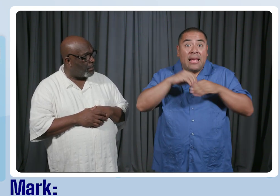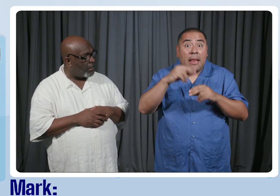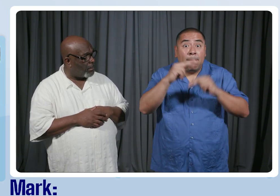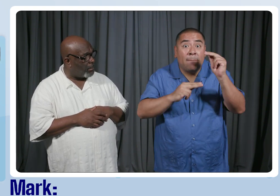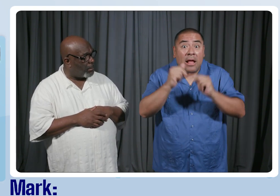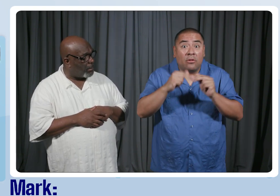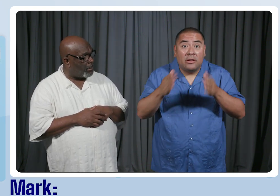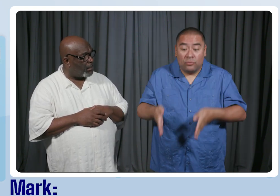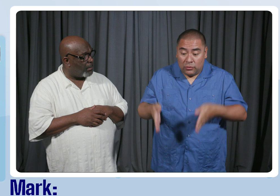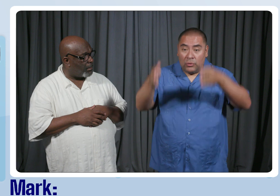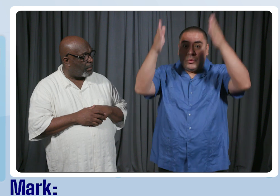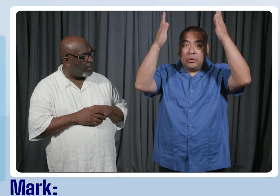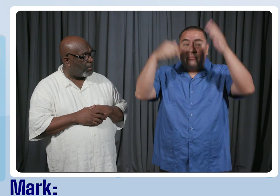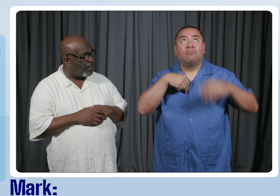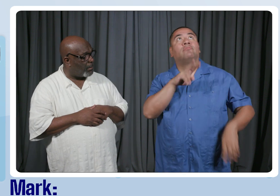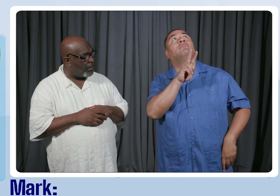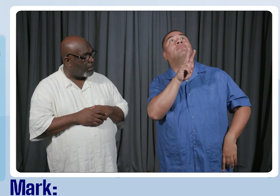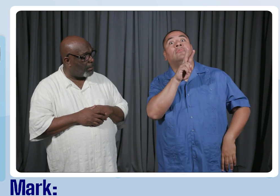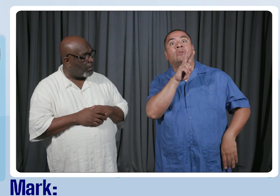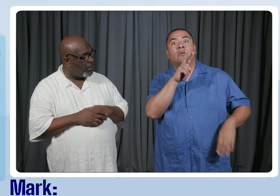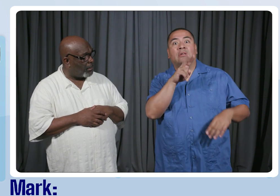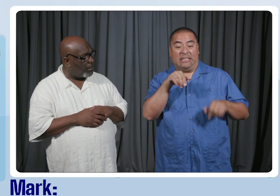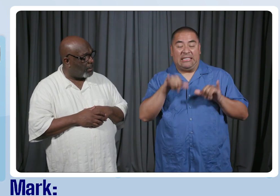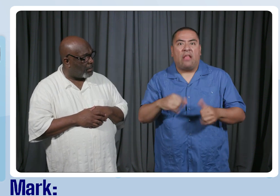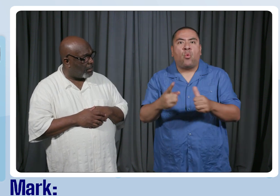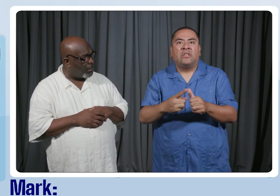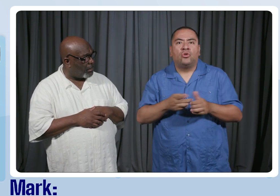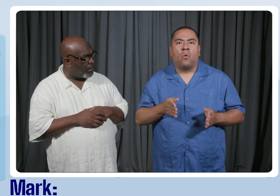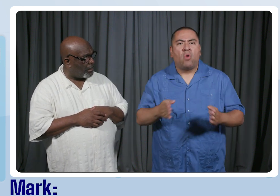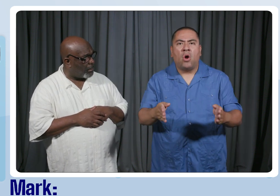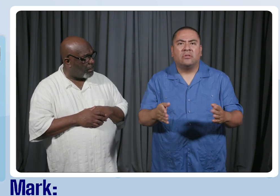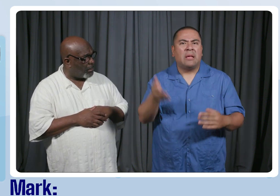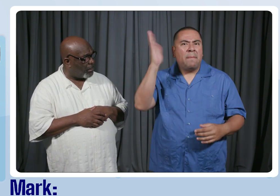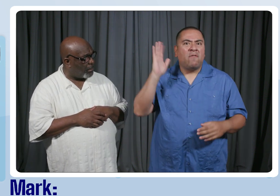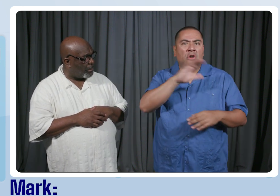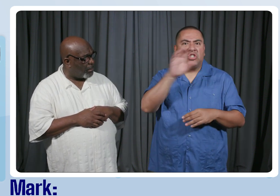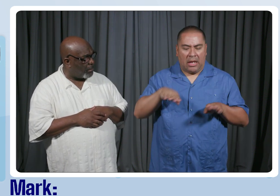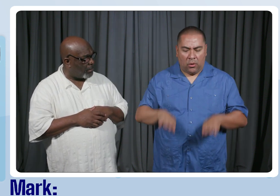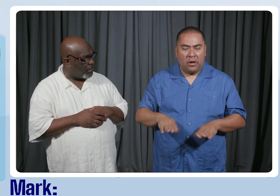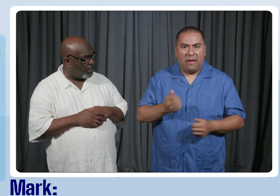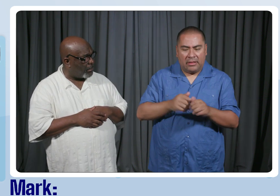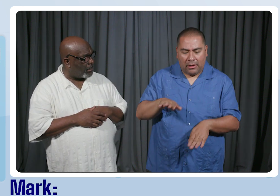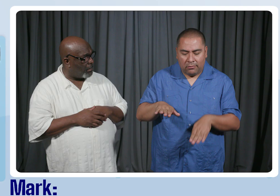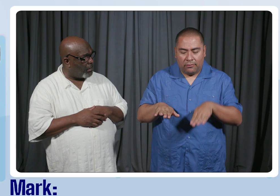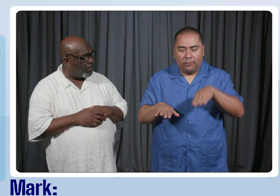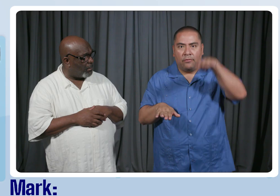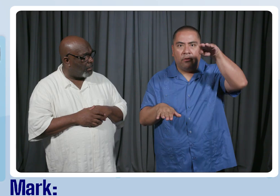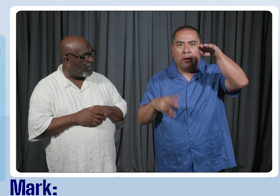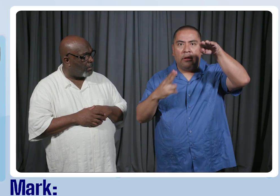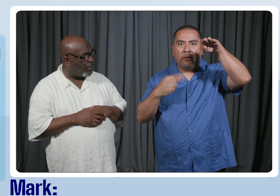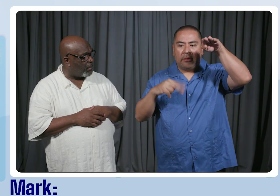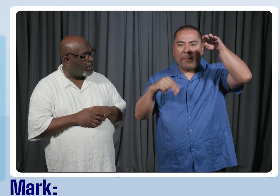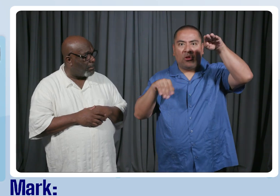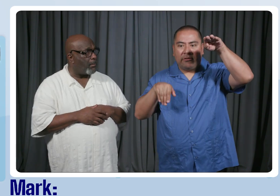that actually is where the roads used to be. The roads were raised up and everything around it was raised up, but those buildings are still